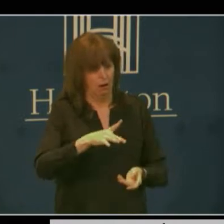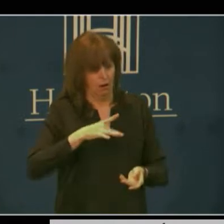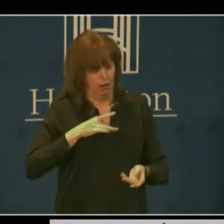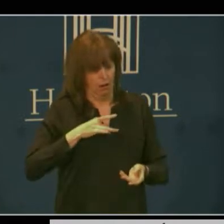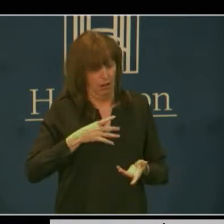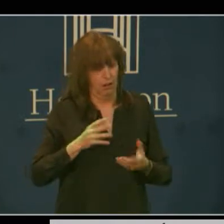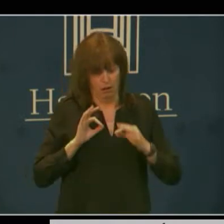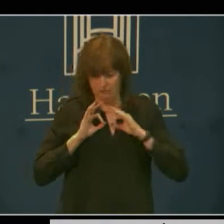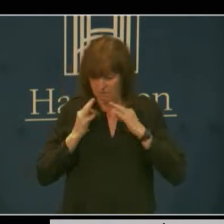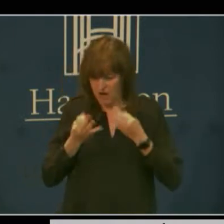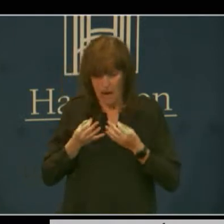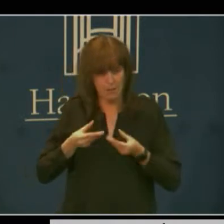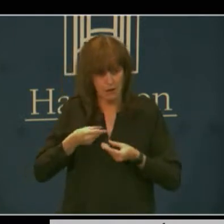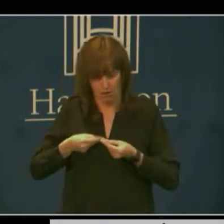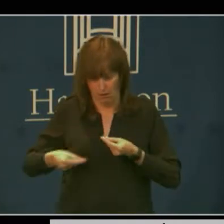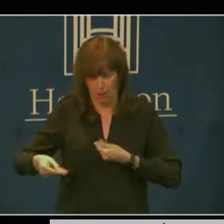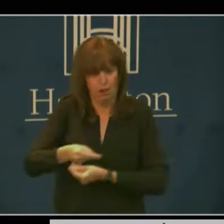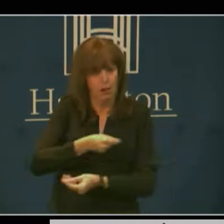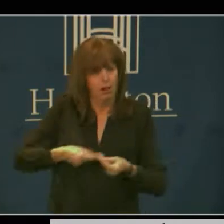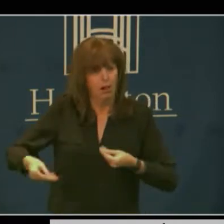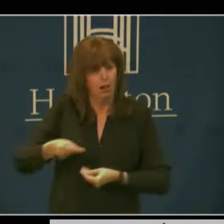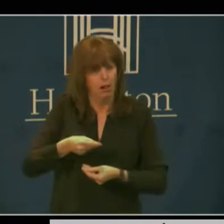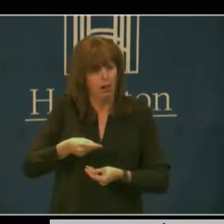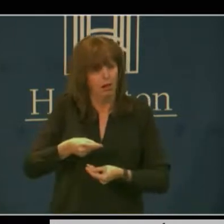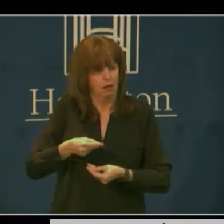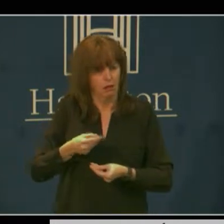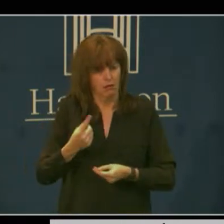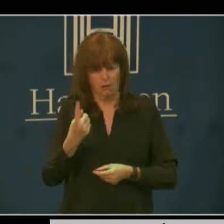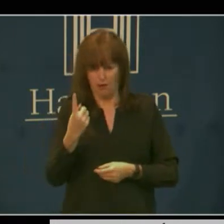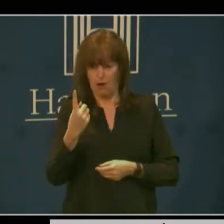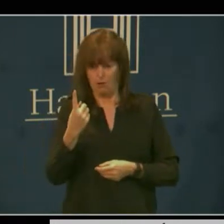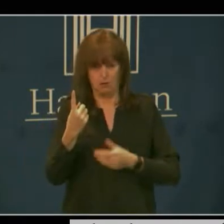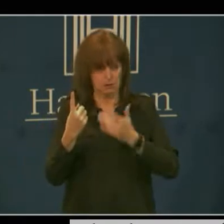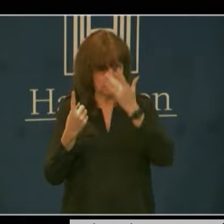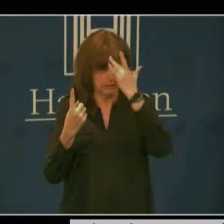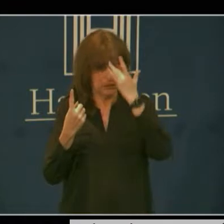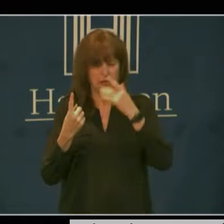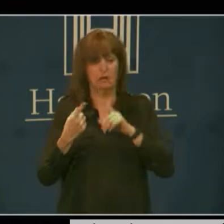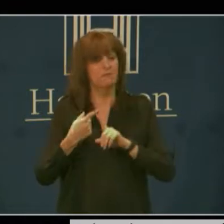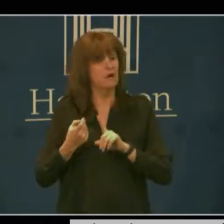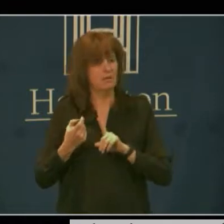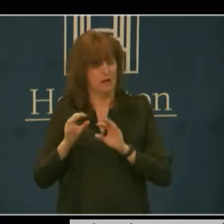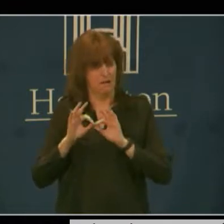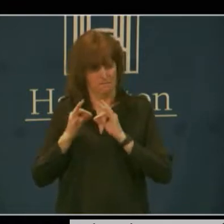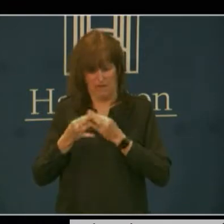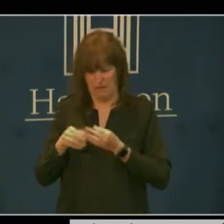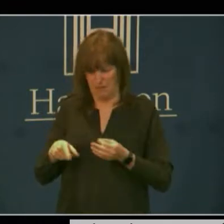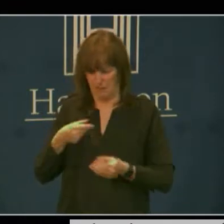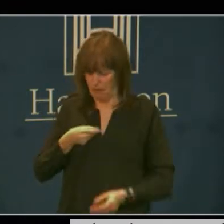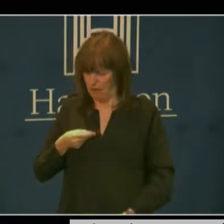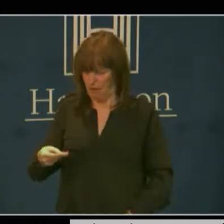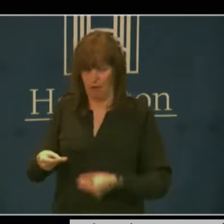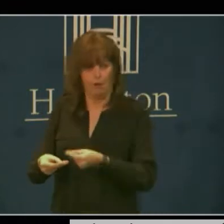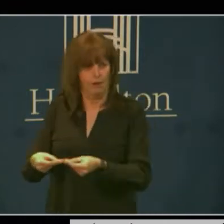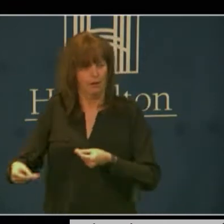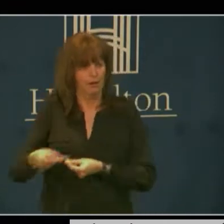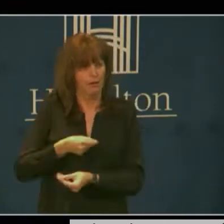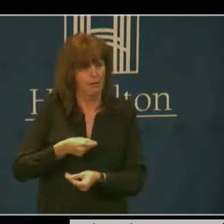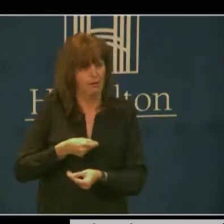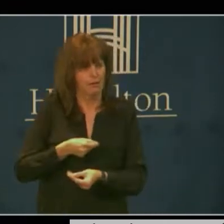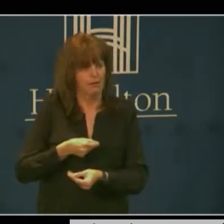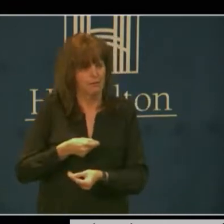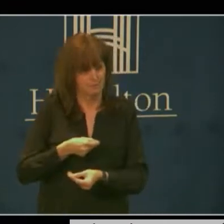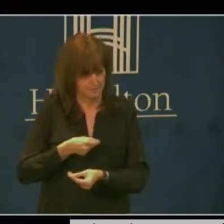person gets infected because of their spending so much time, other members of the family. Certainly in our 39, there's